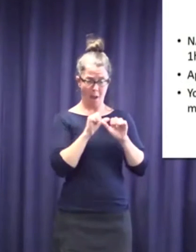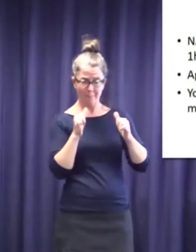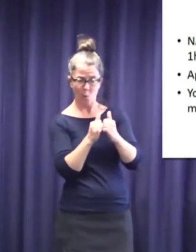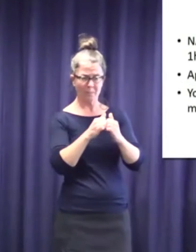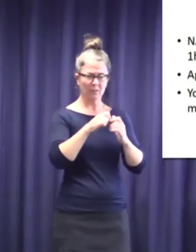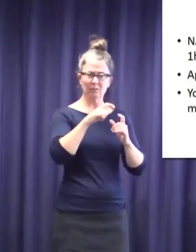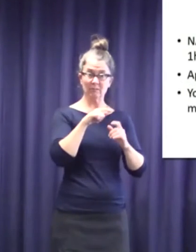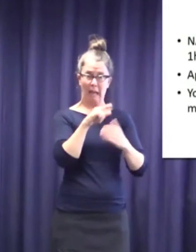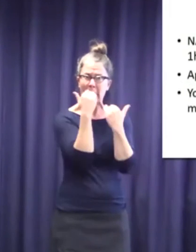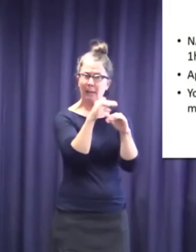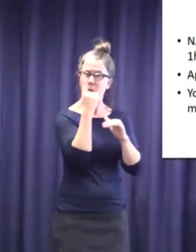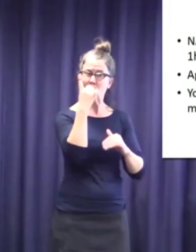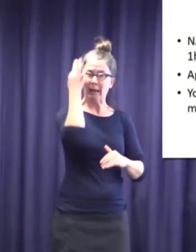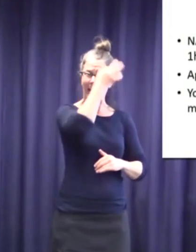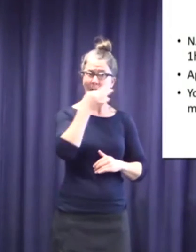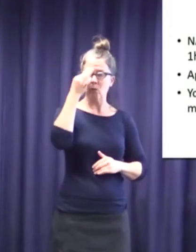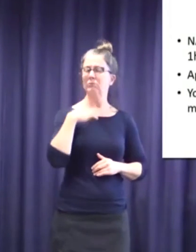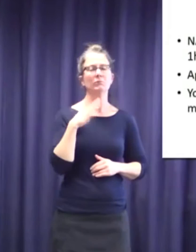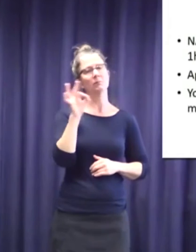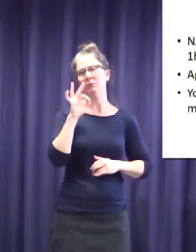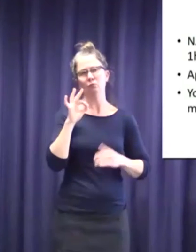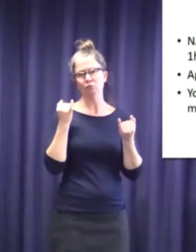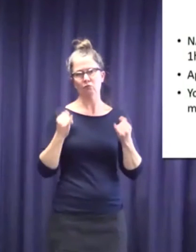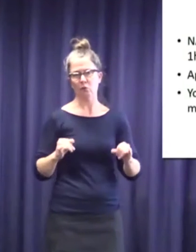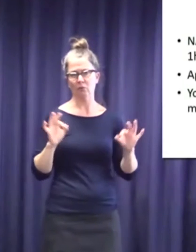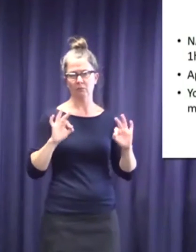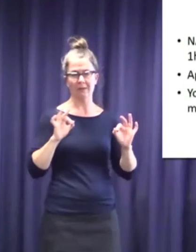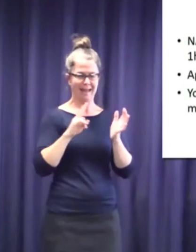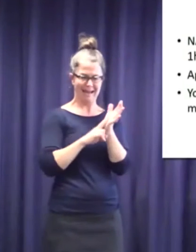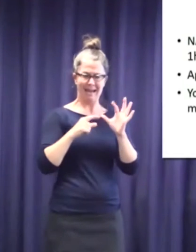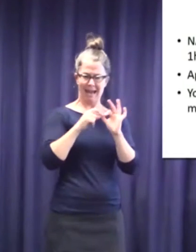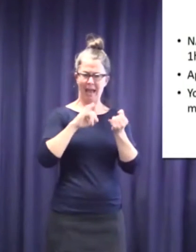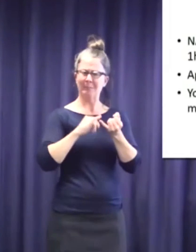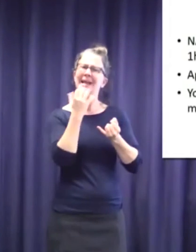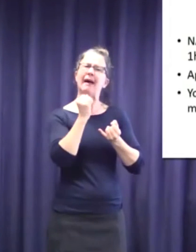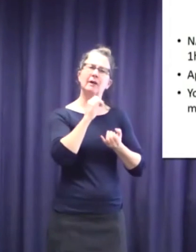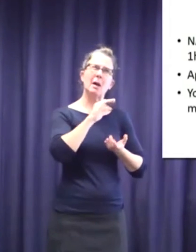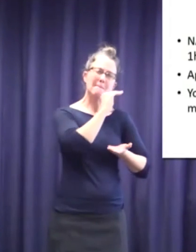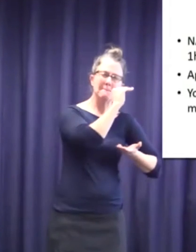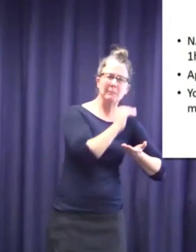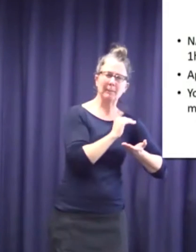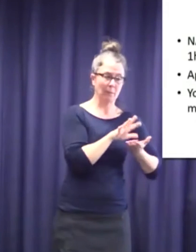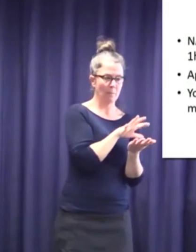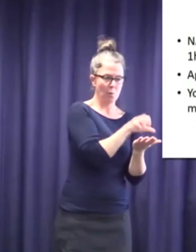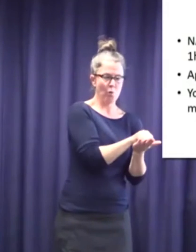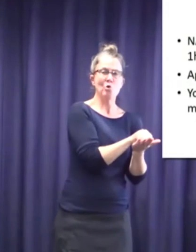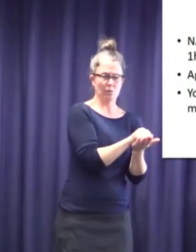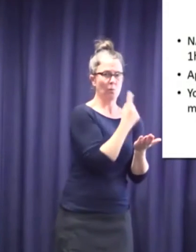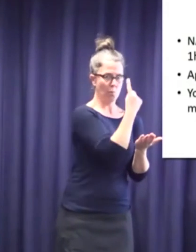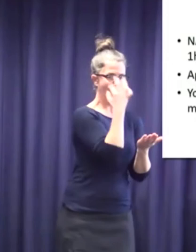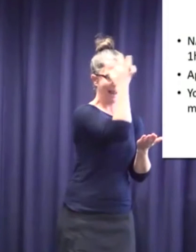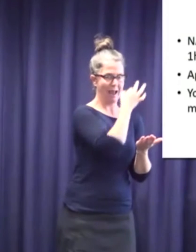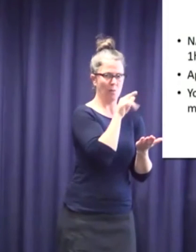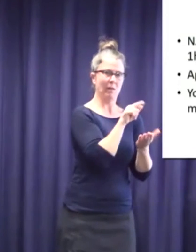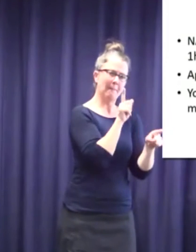not. 1 hour is the NABS minimum. But if bookings go for longer than an